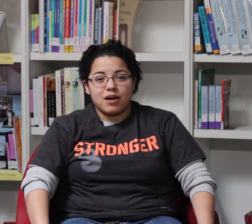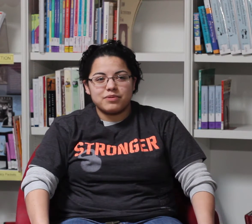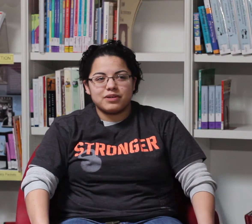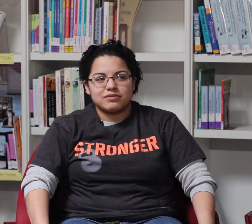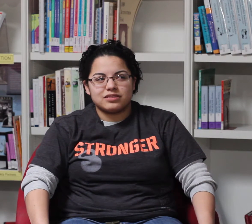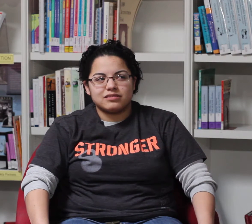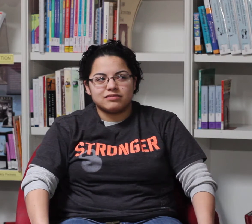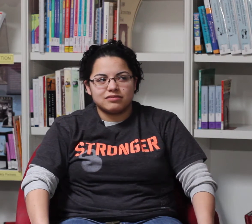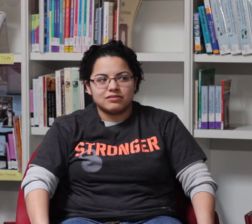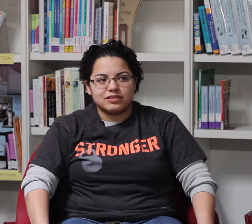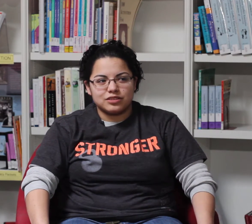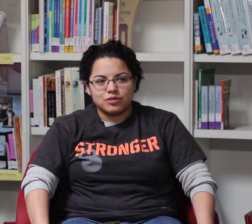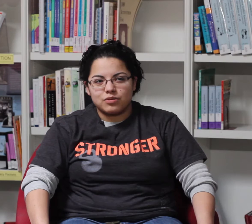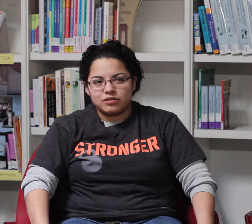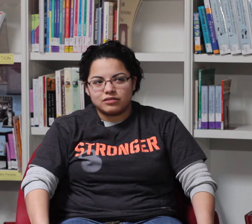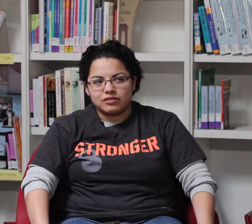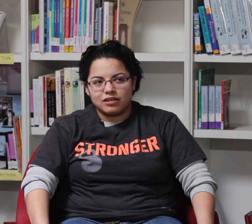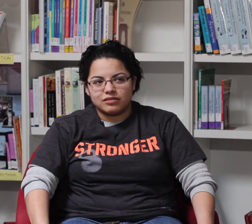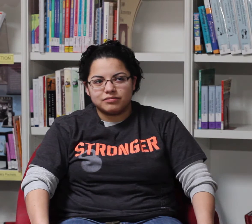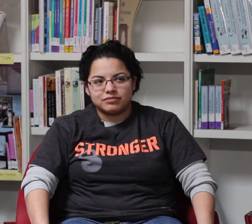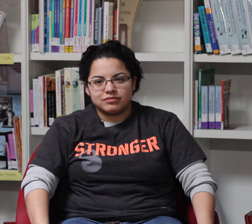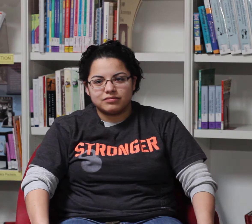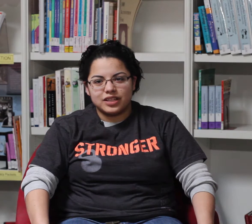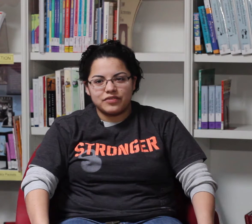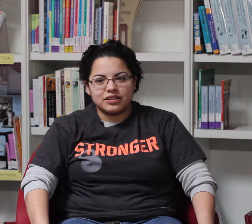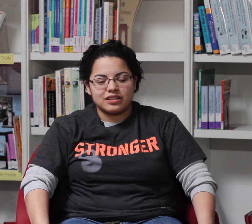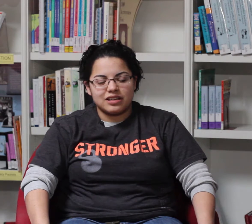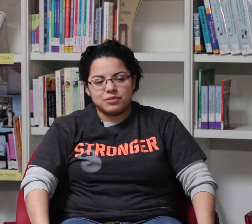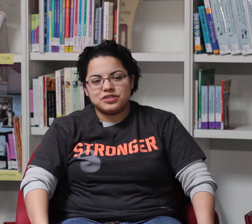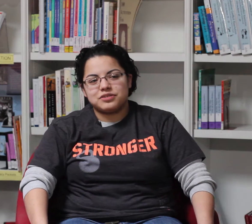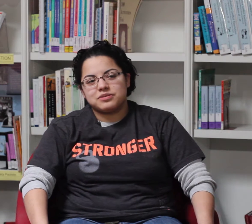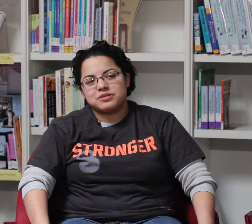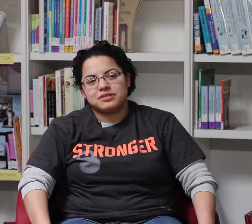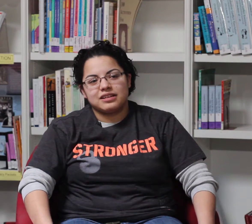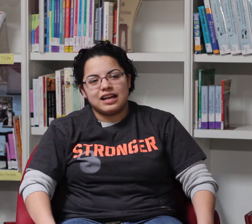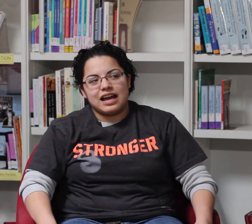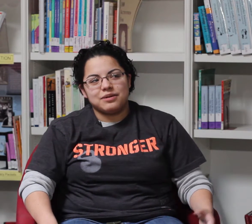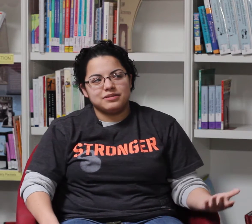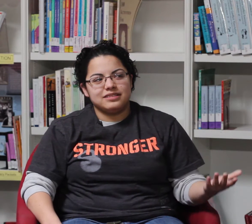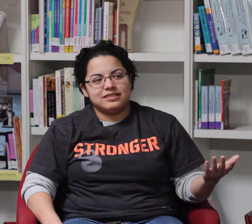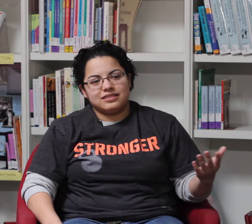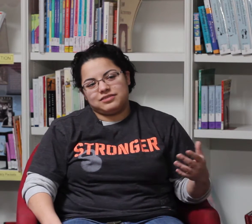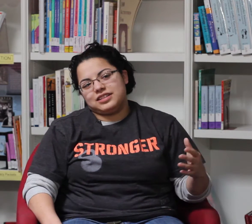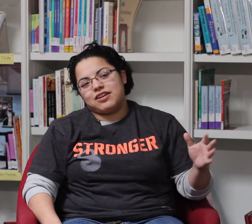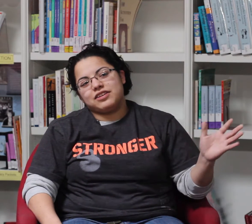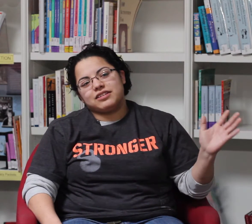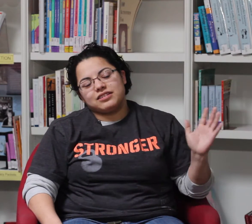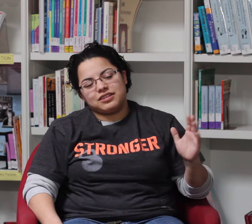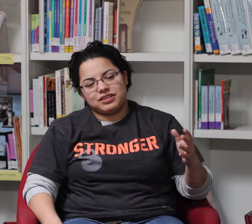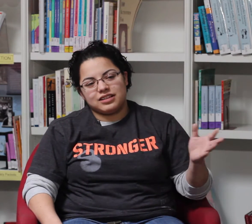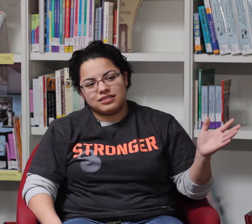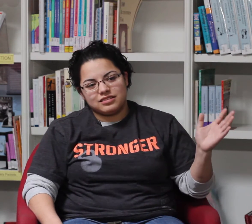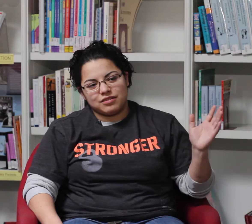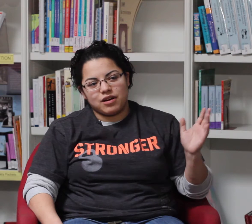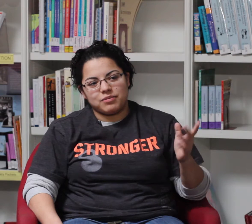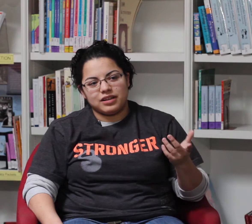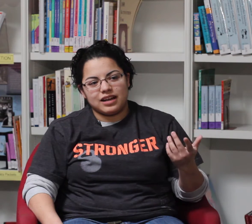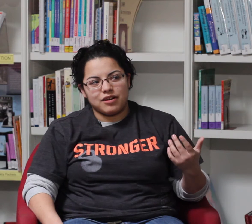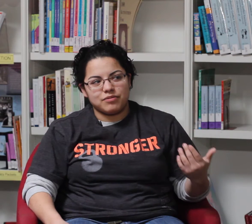probably when I was in school, definitely in elementary school, I would see all the hearing kids around me, and I would be